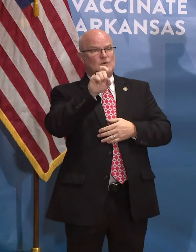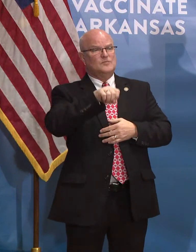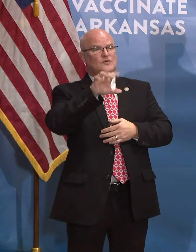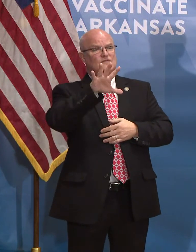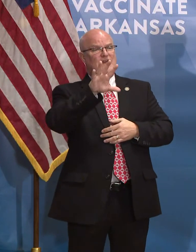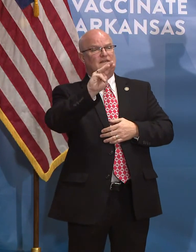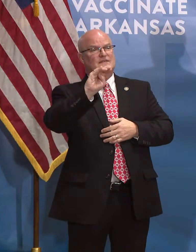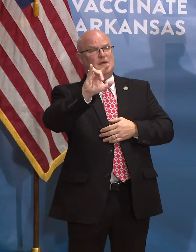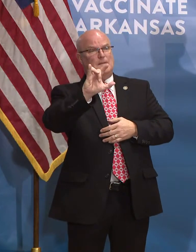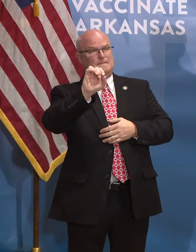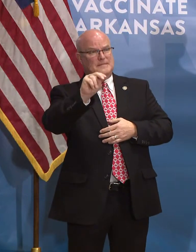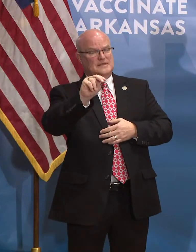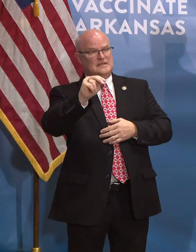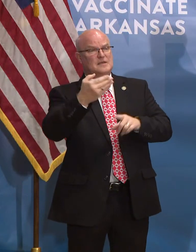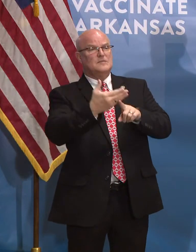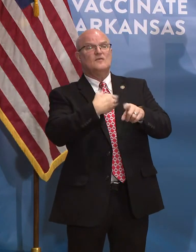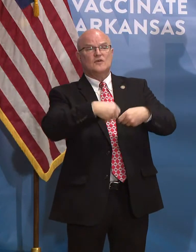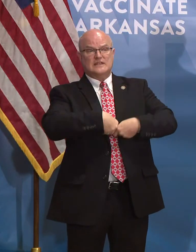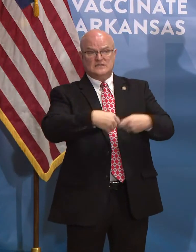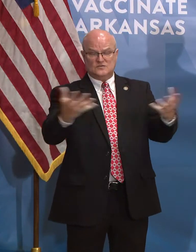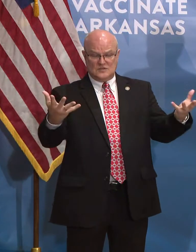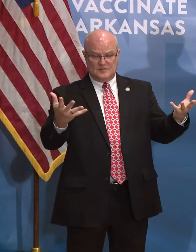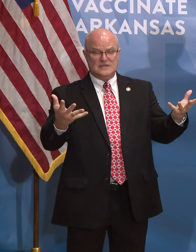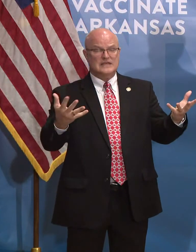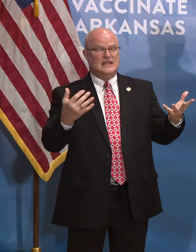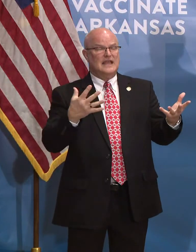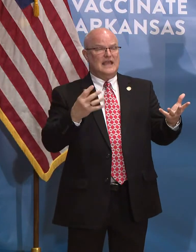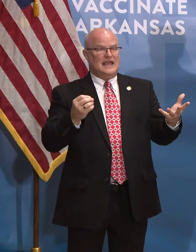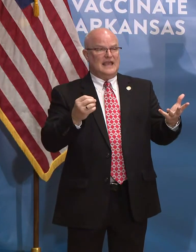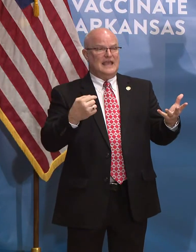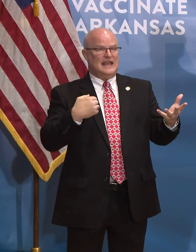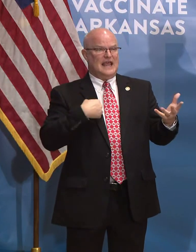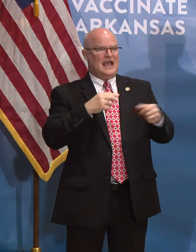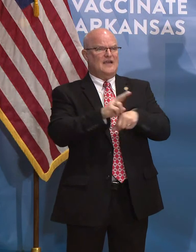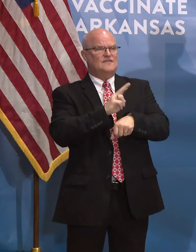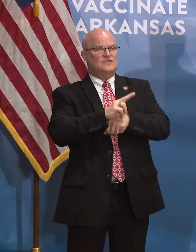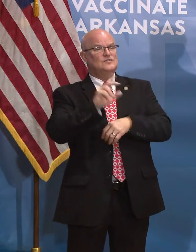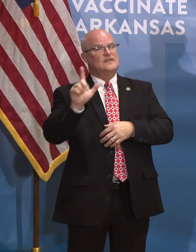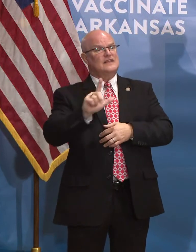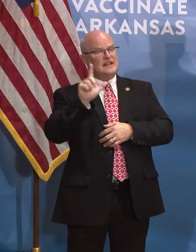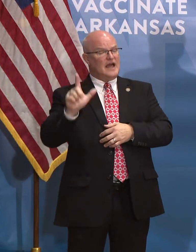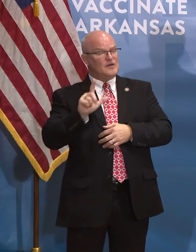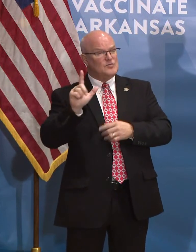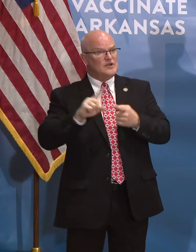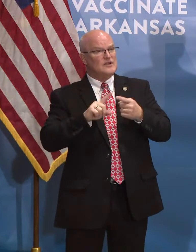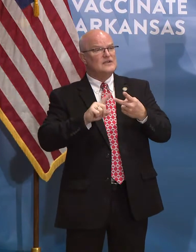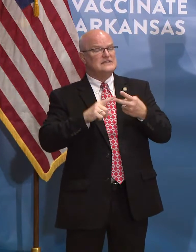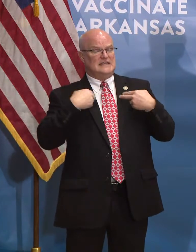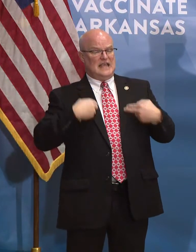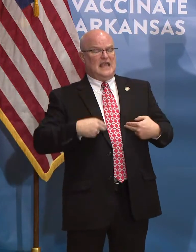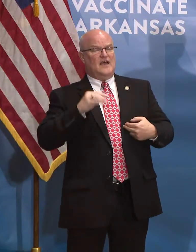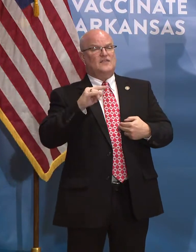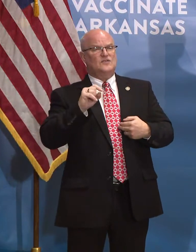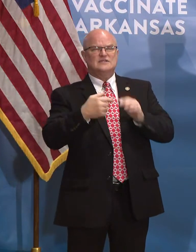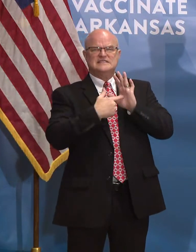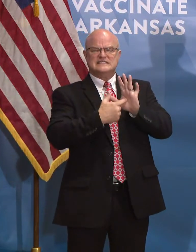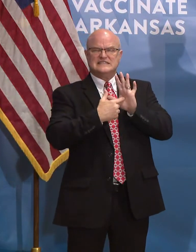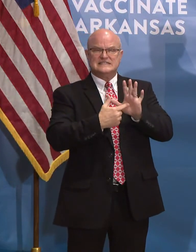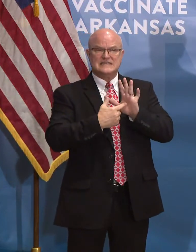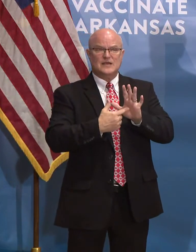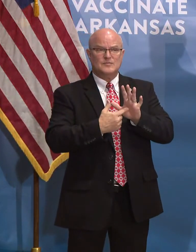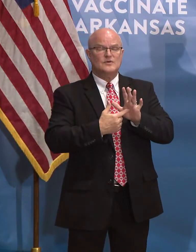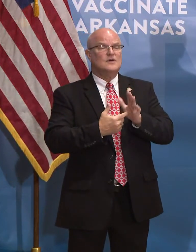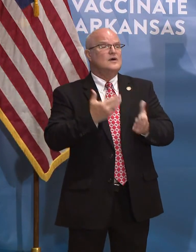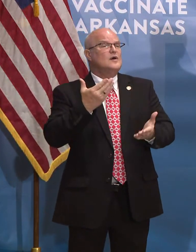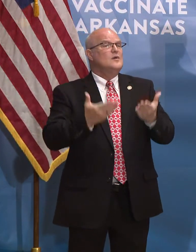1.5 million and before they are distributed. And I've used libraries, local health units as example.